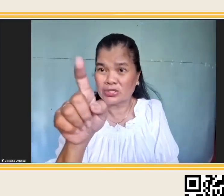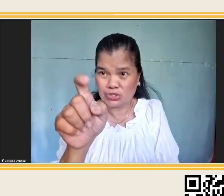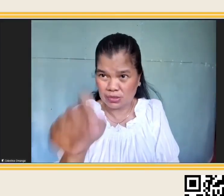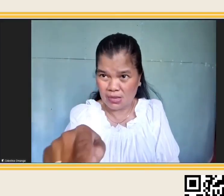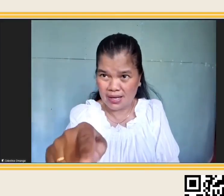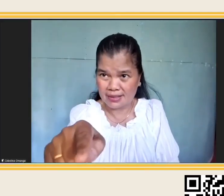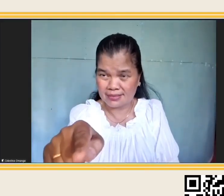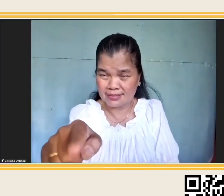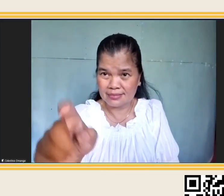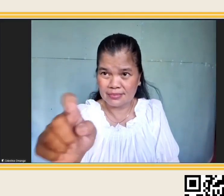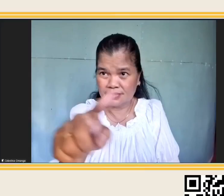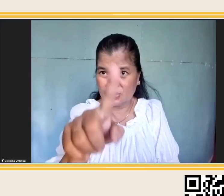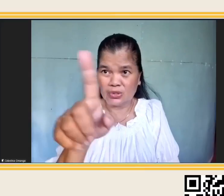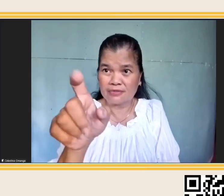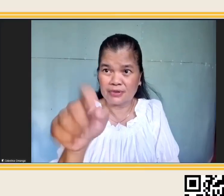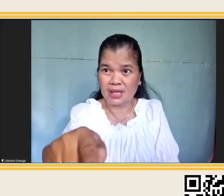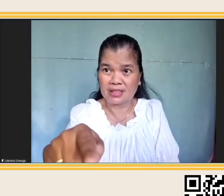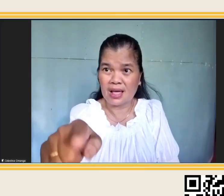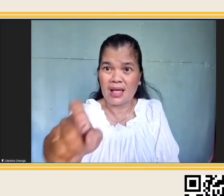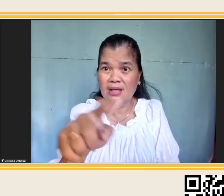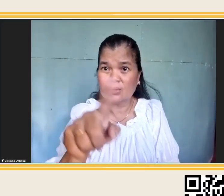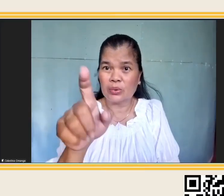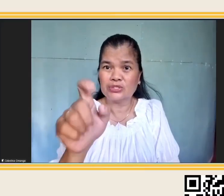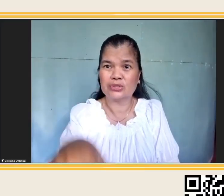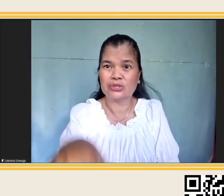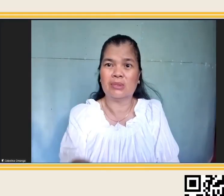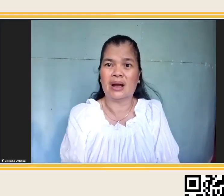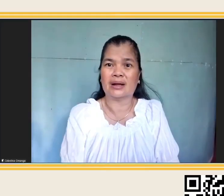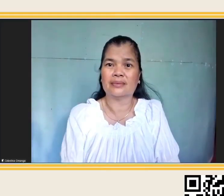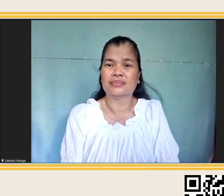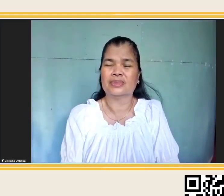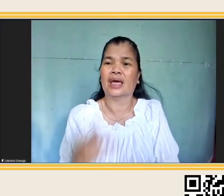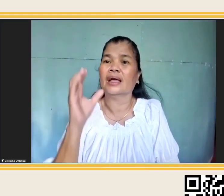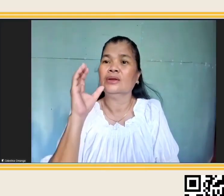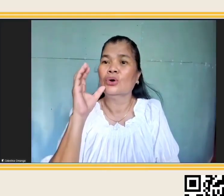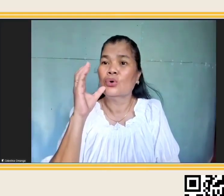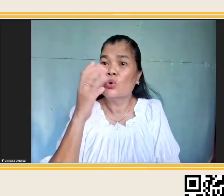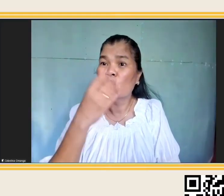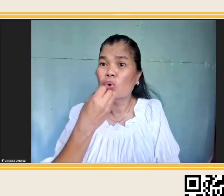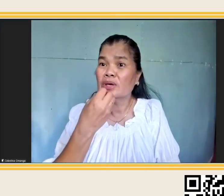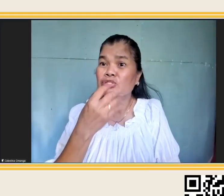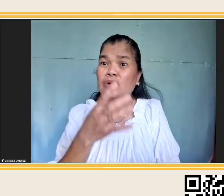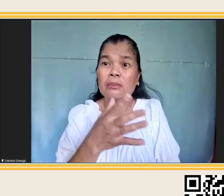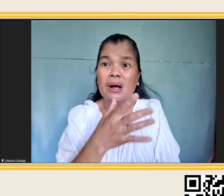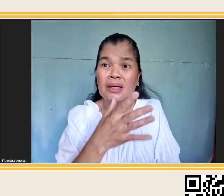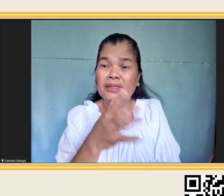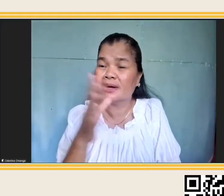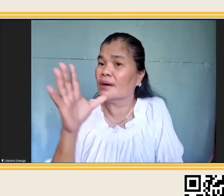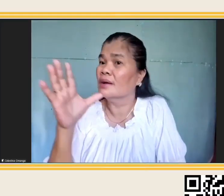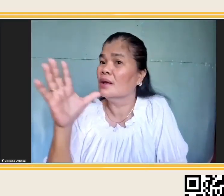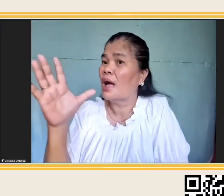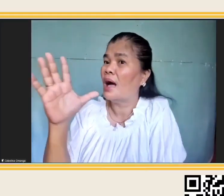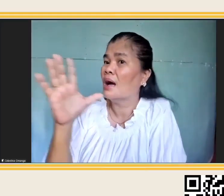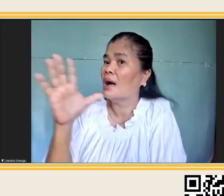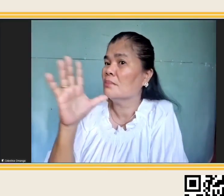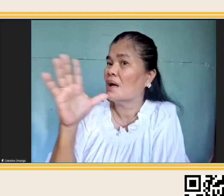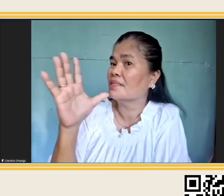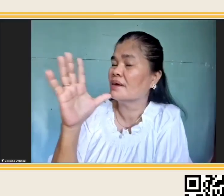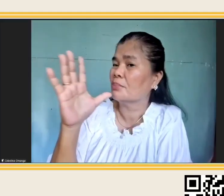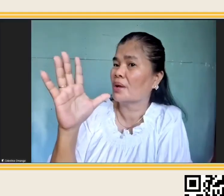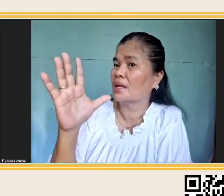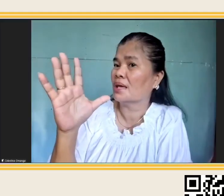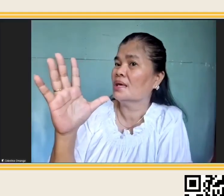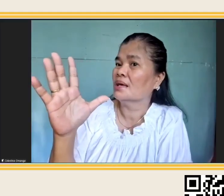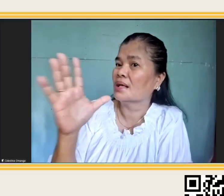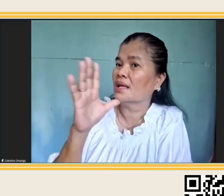Then question mark. Do not forget the question mark. Then, who is your mother? Ang